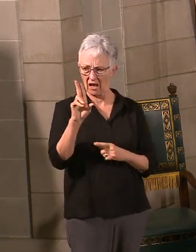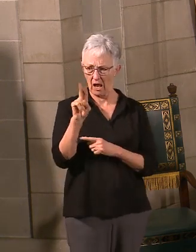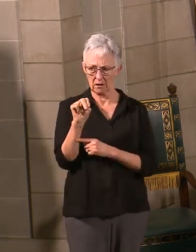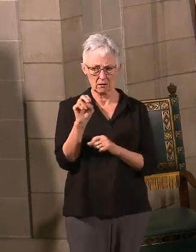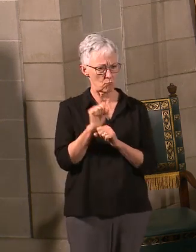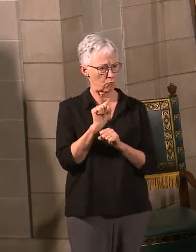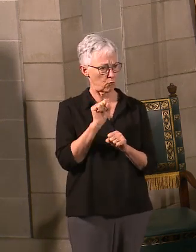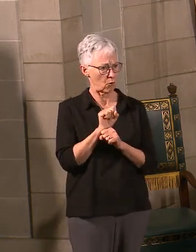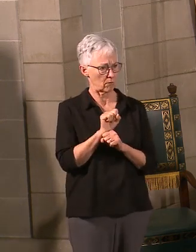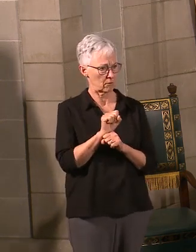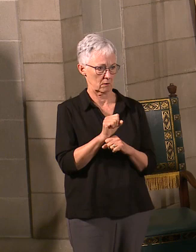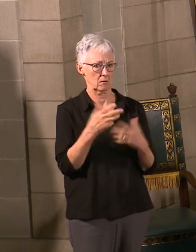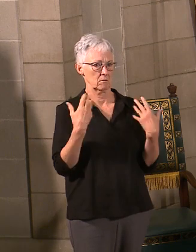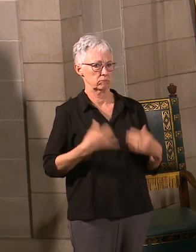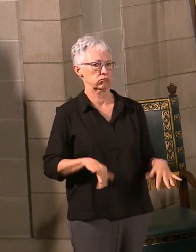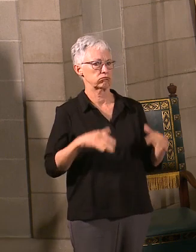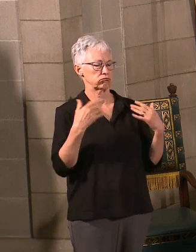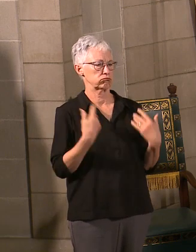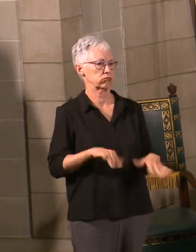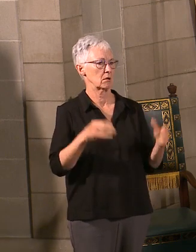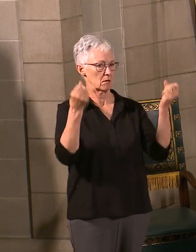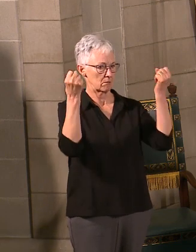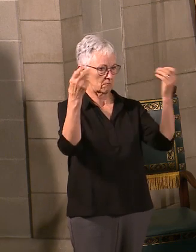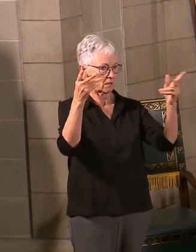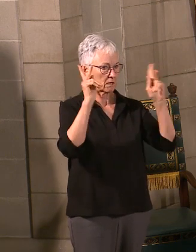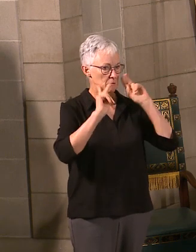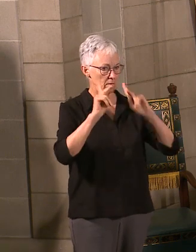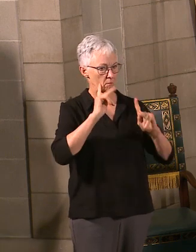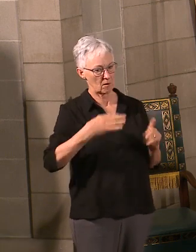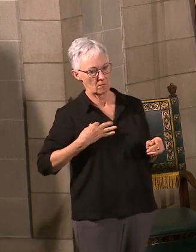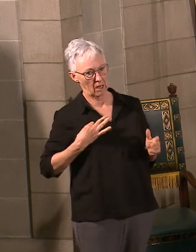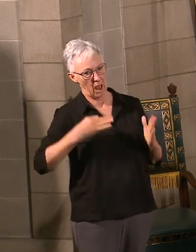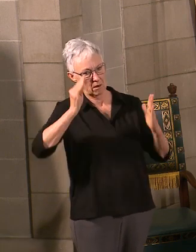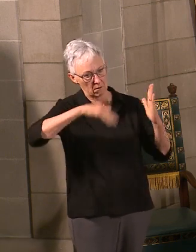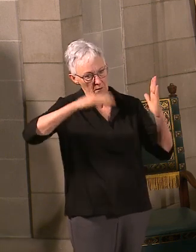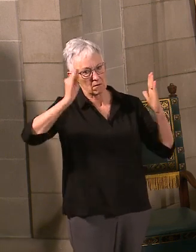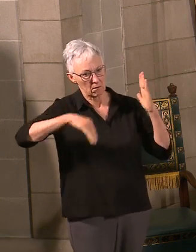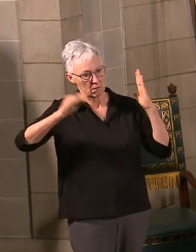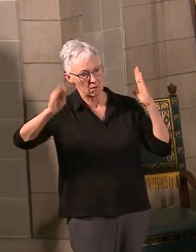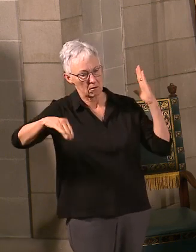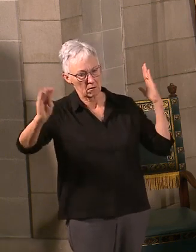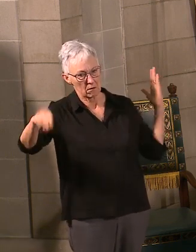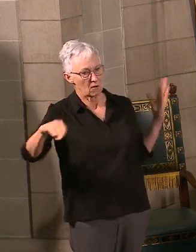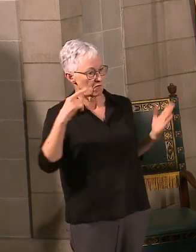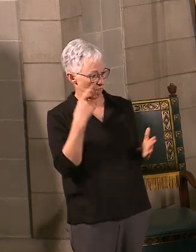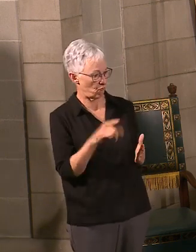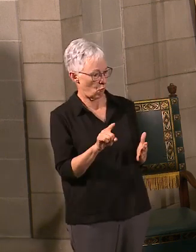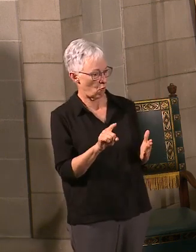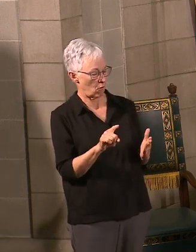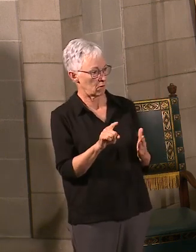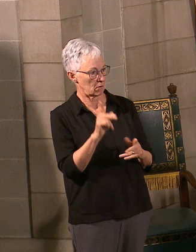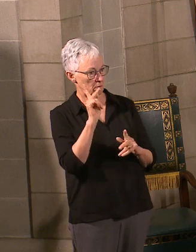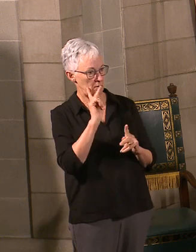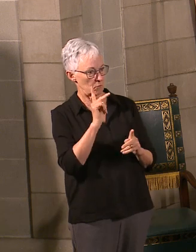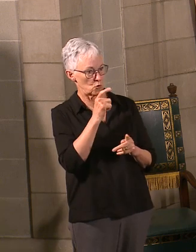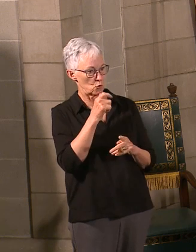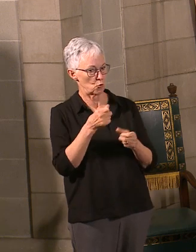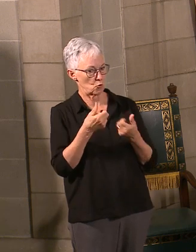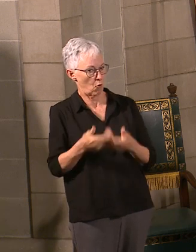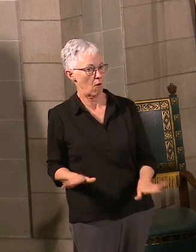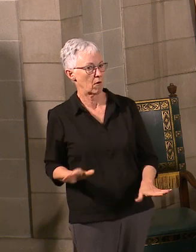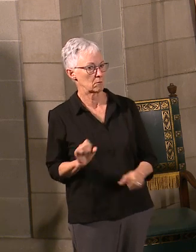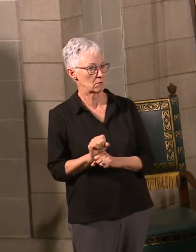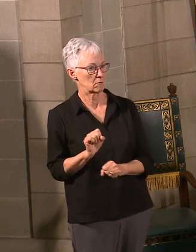since March 1st than we did in the previous 2 years combined. Those are Nebraskans that are hurting. They